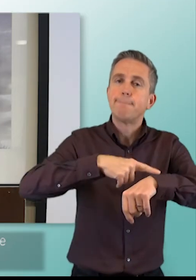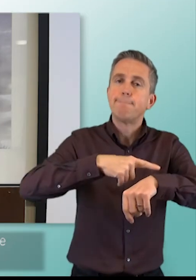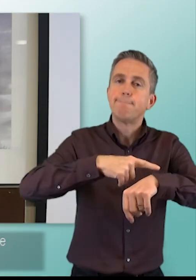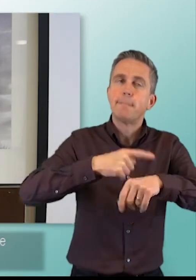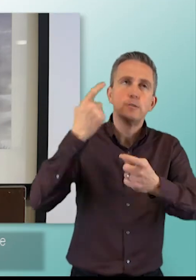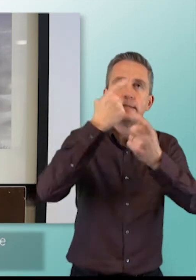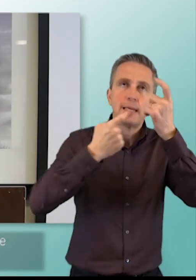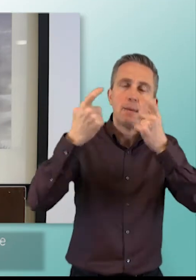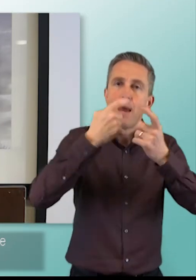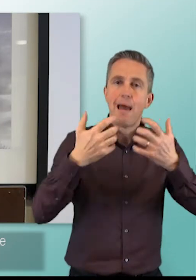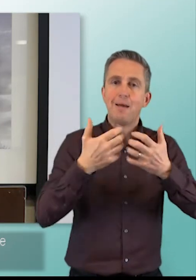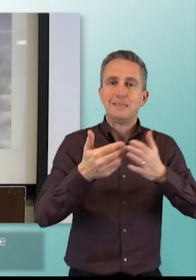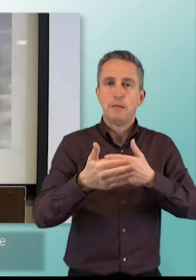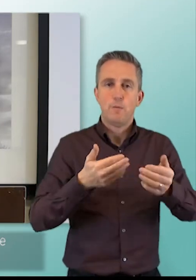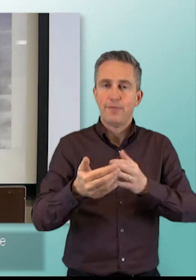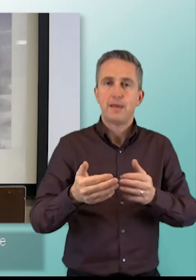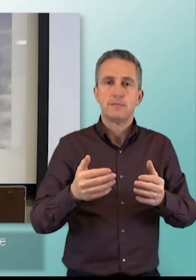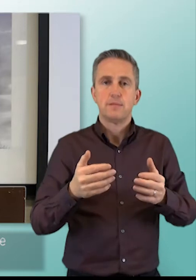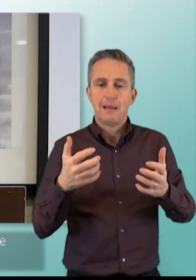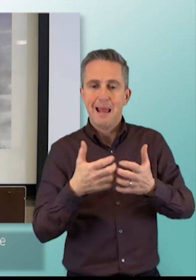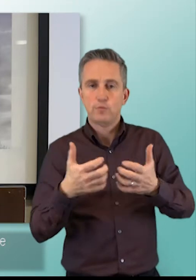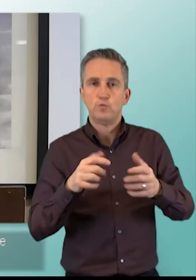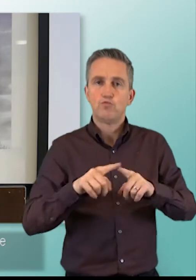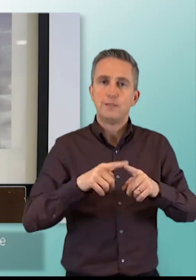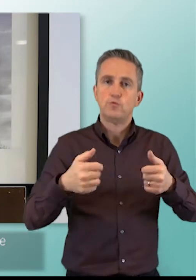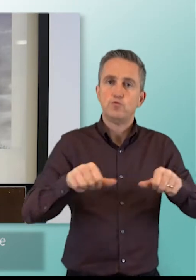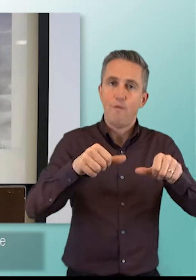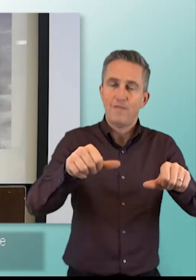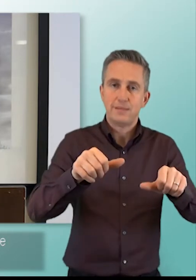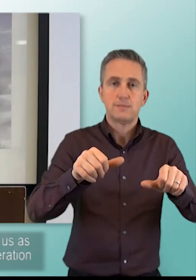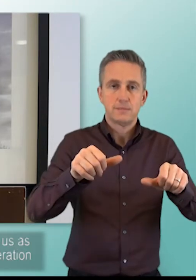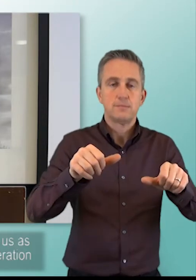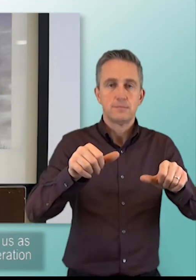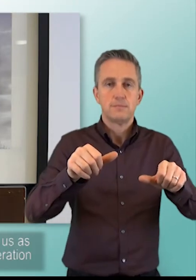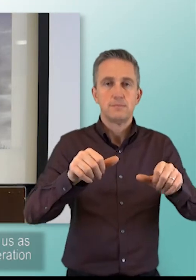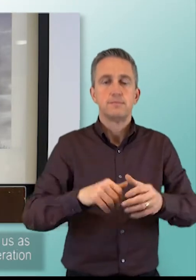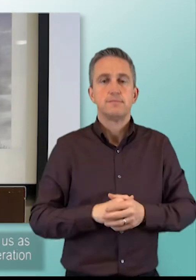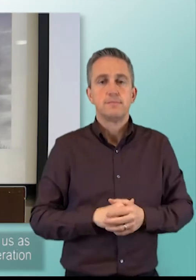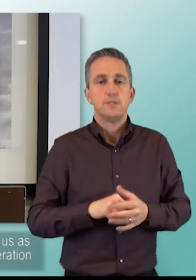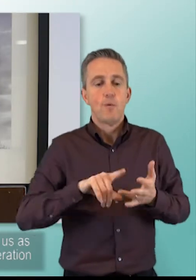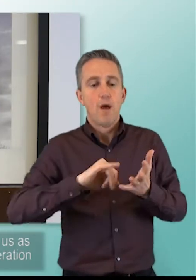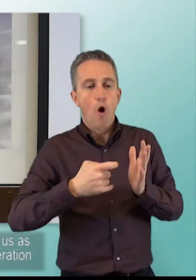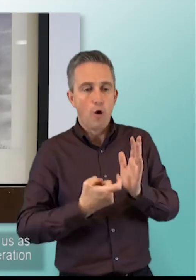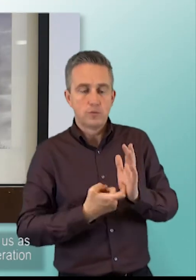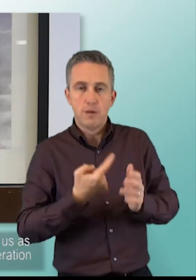to have some understanding of what's going on and have some understanding of what you're going to do about it before you report. So when we say report to